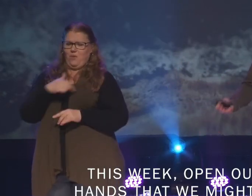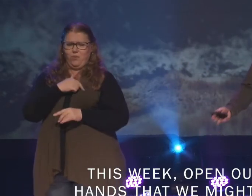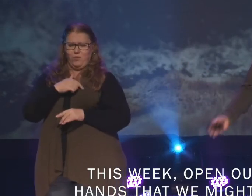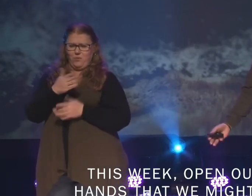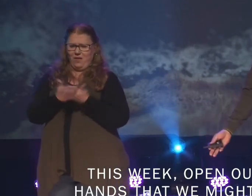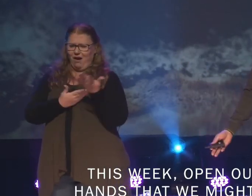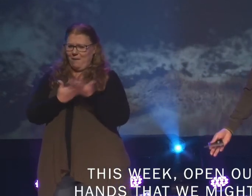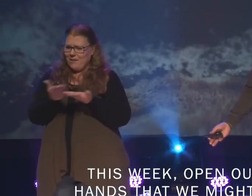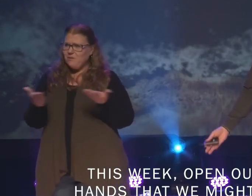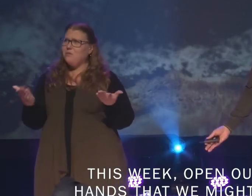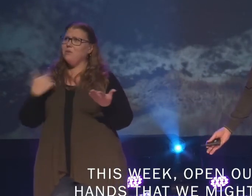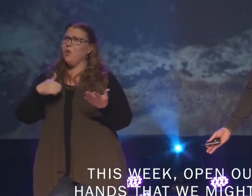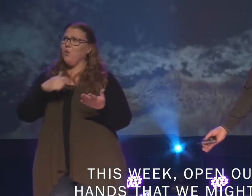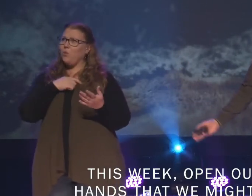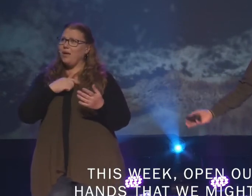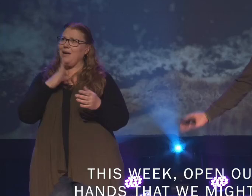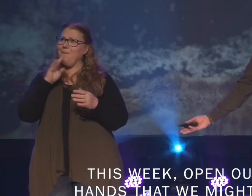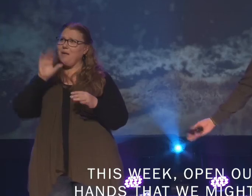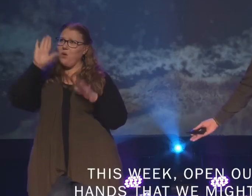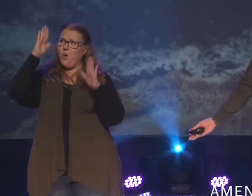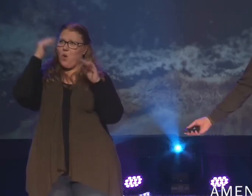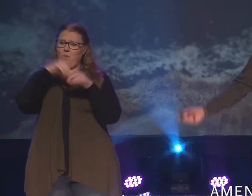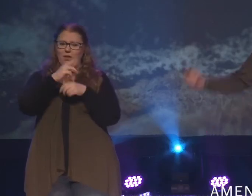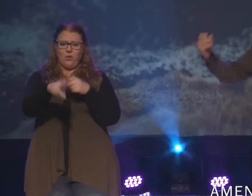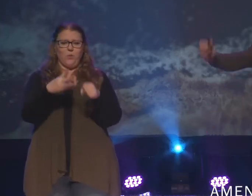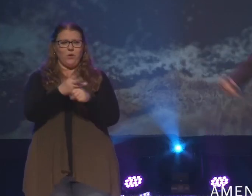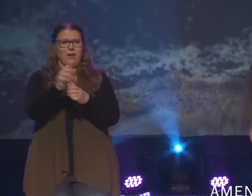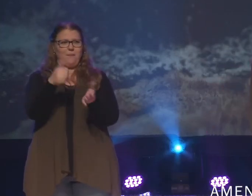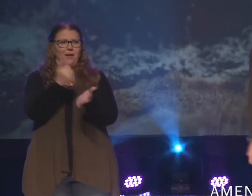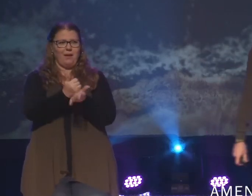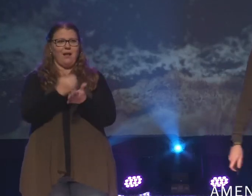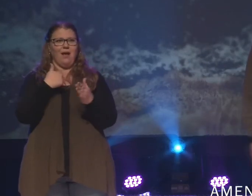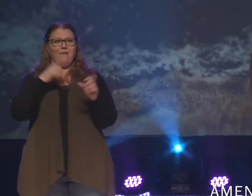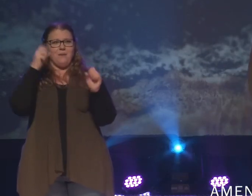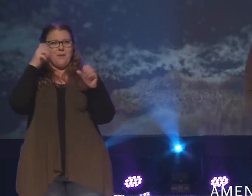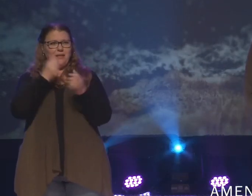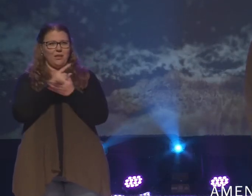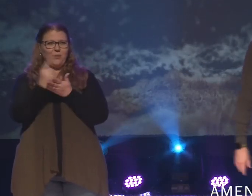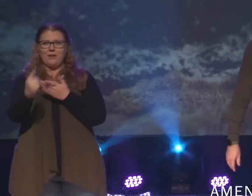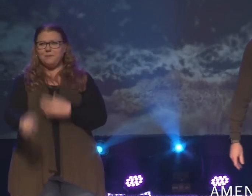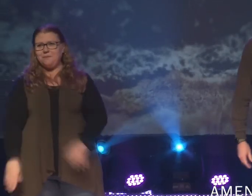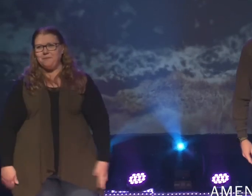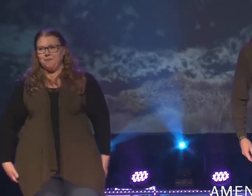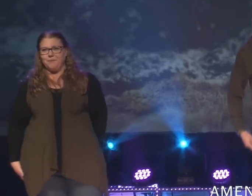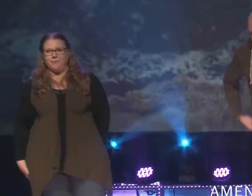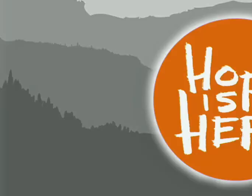that we might be your hope in the world. Amen. Have an amazing week, everybody. Mm-hmm.